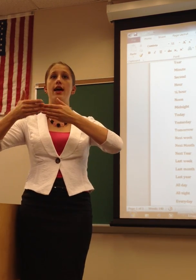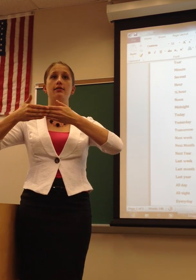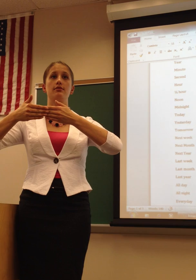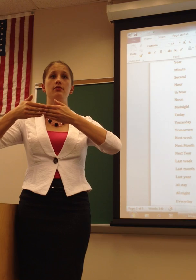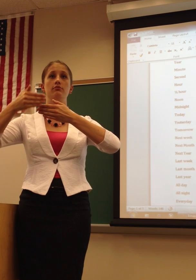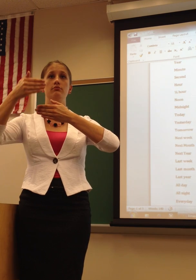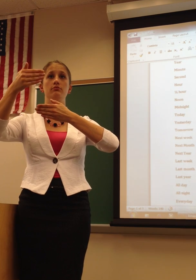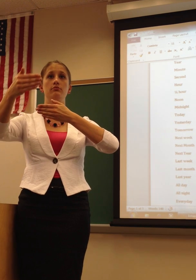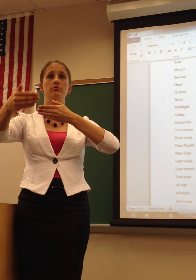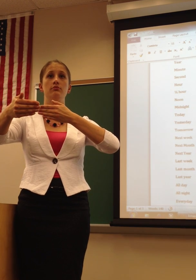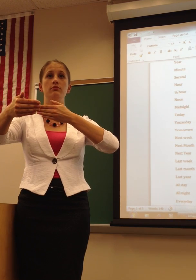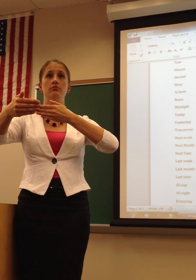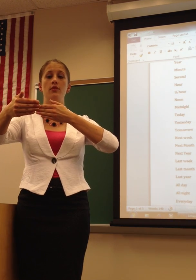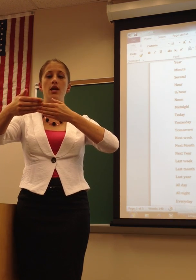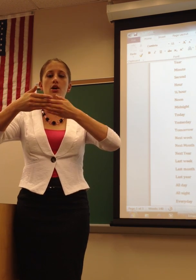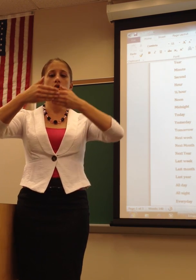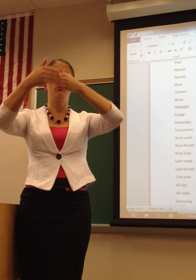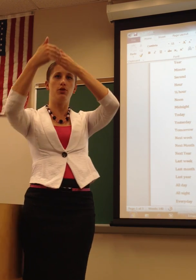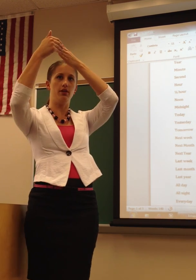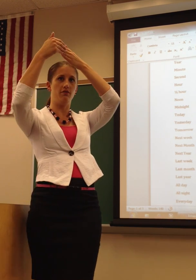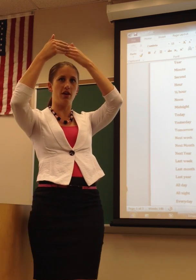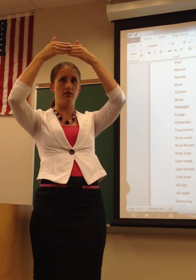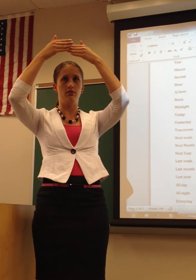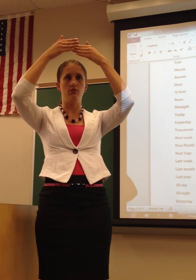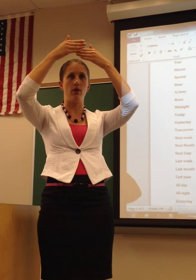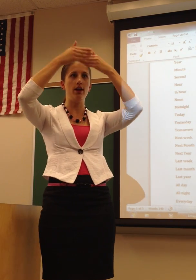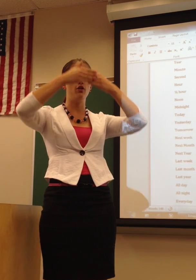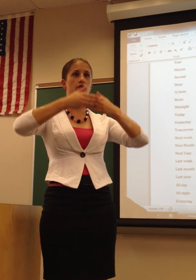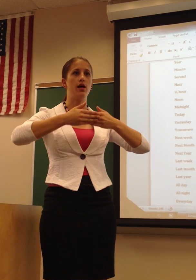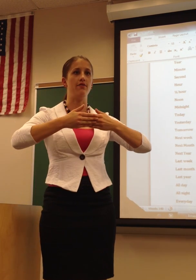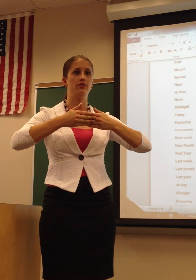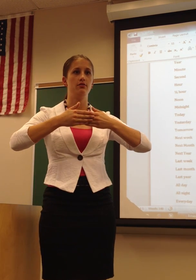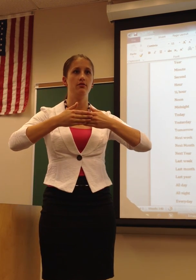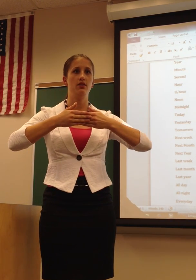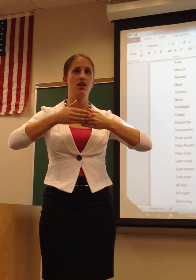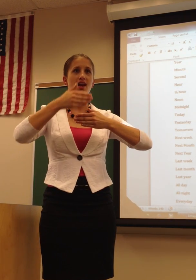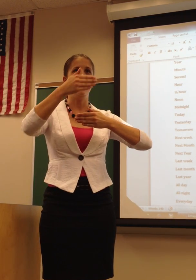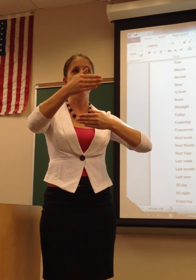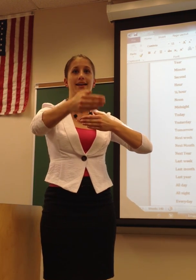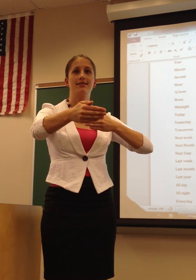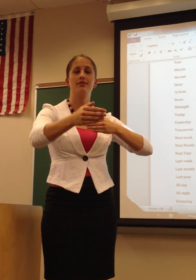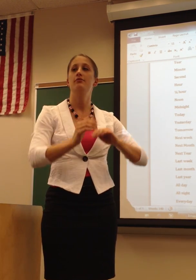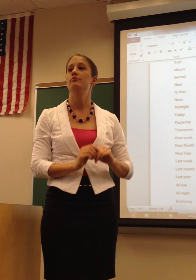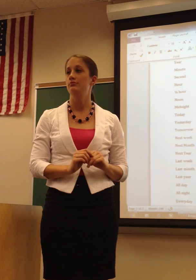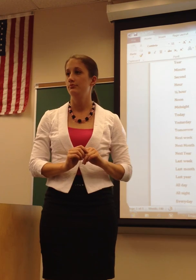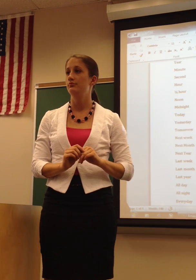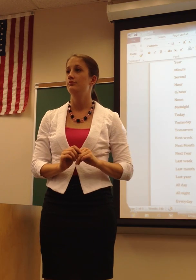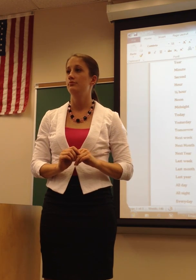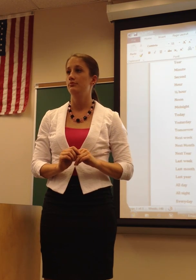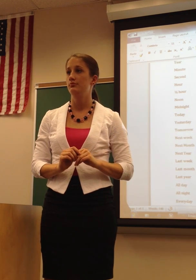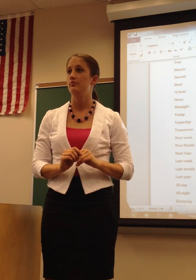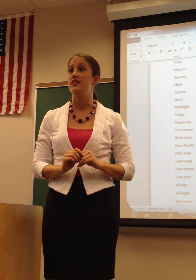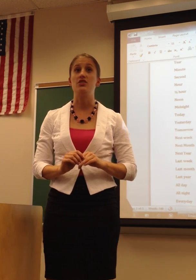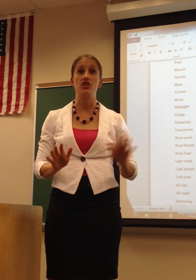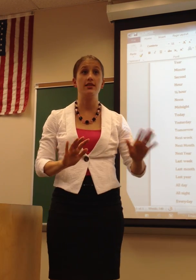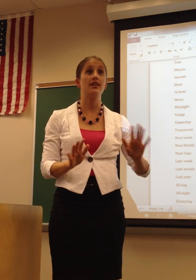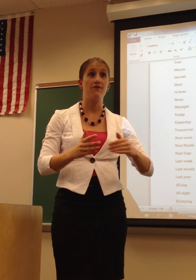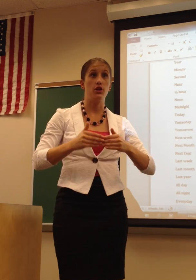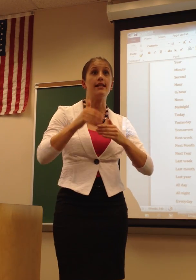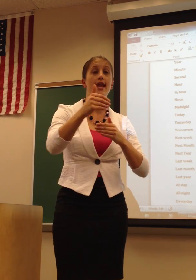next. Put it in front, right over left. Next. This is just a sign for like